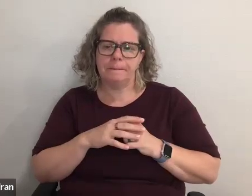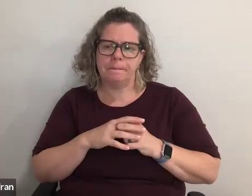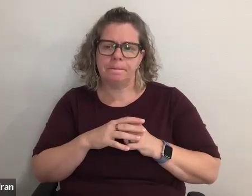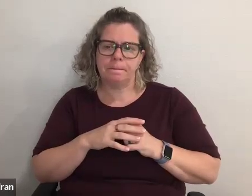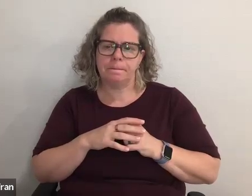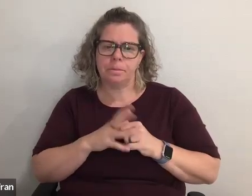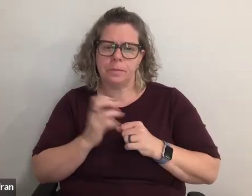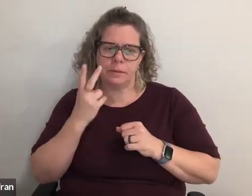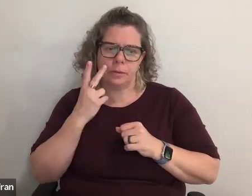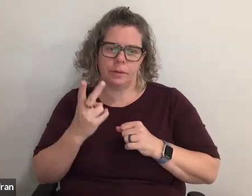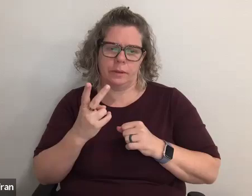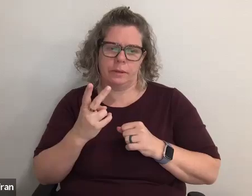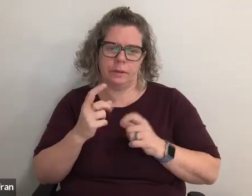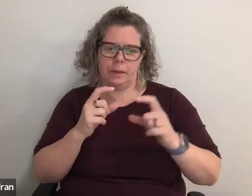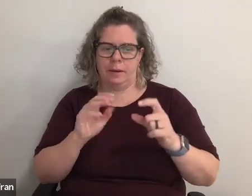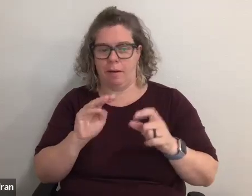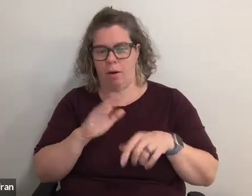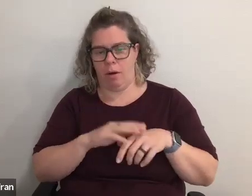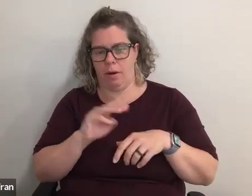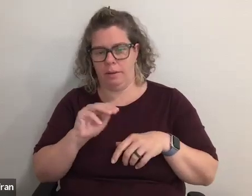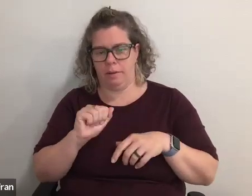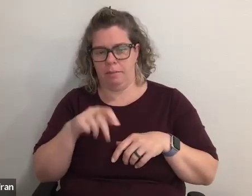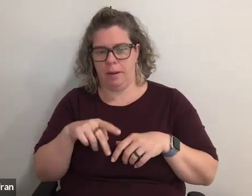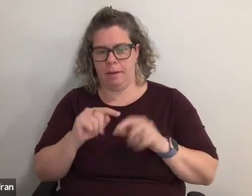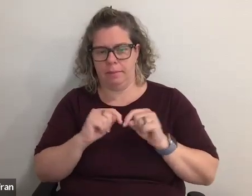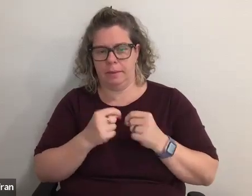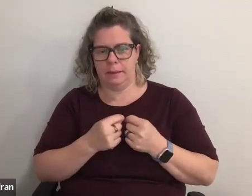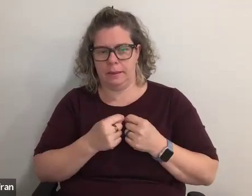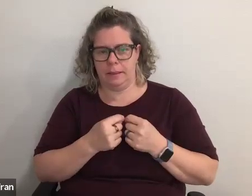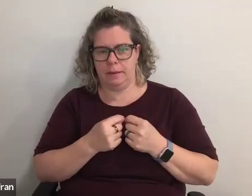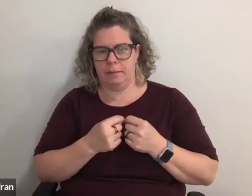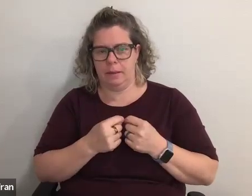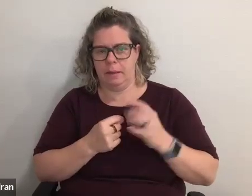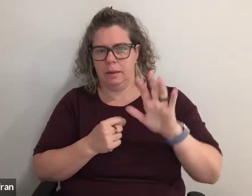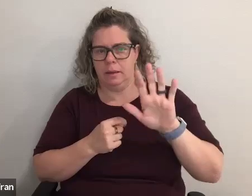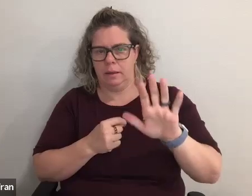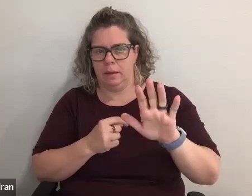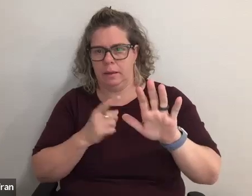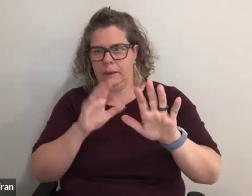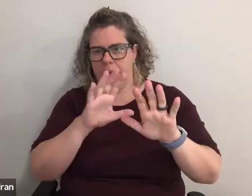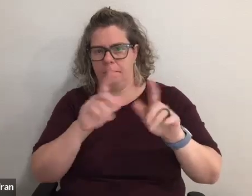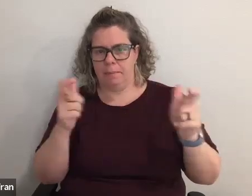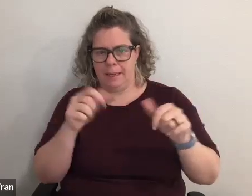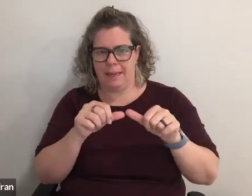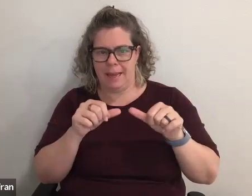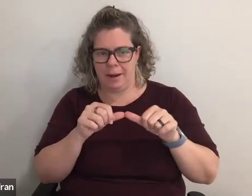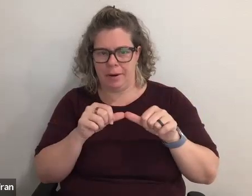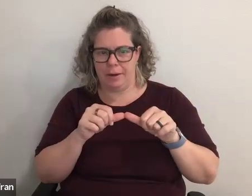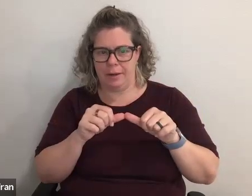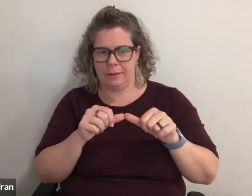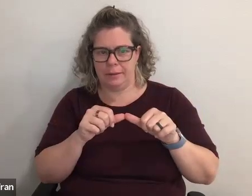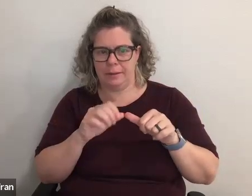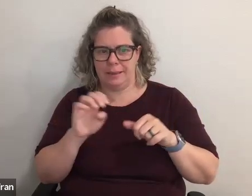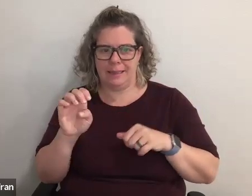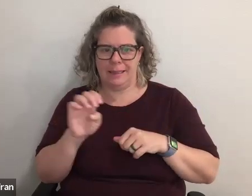Which, as you could see by our map, there are teams in one spot that cover a pretty large geographic area. So obviously